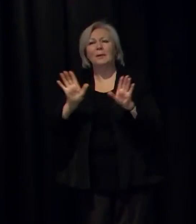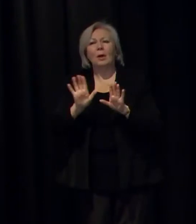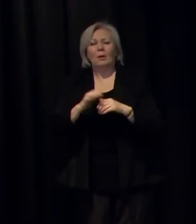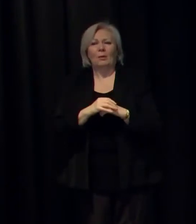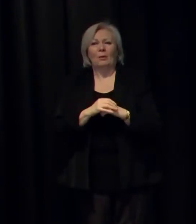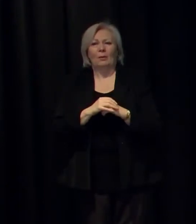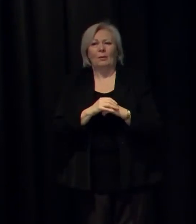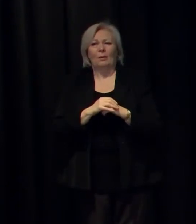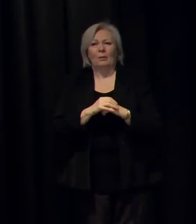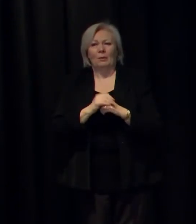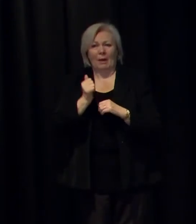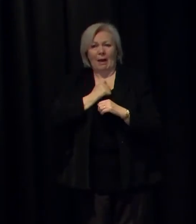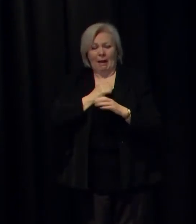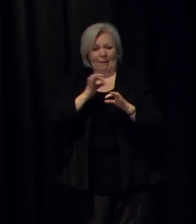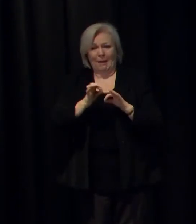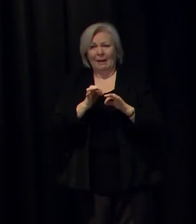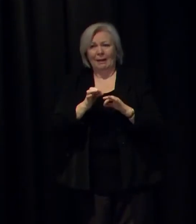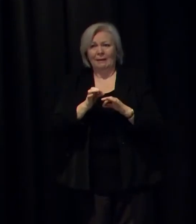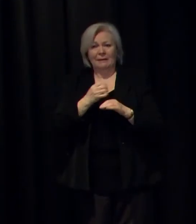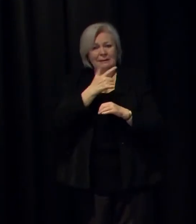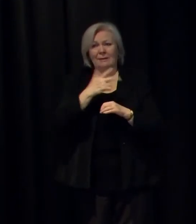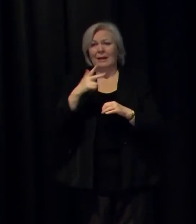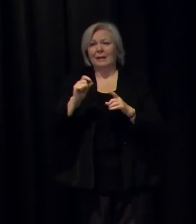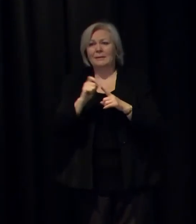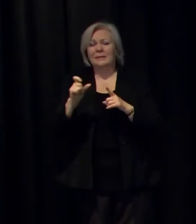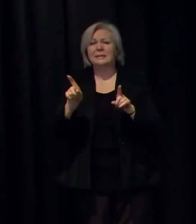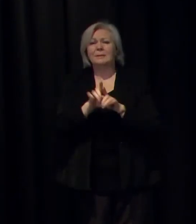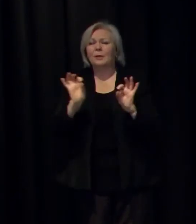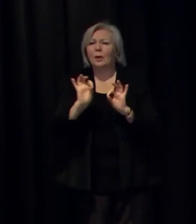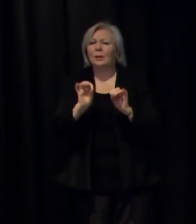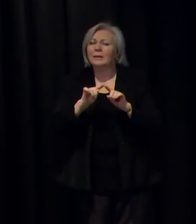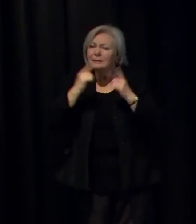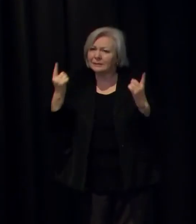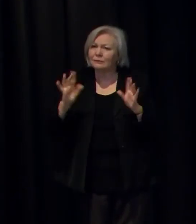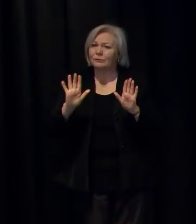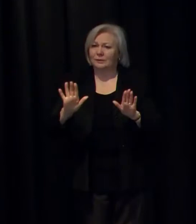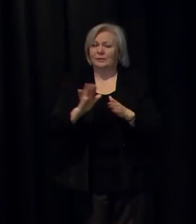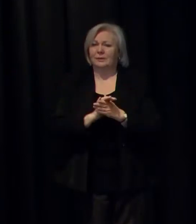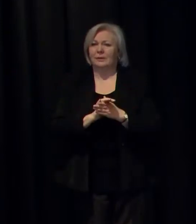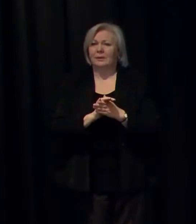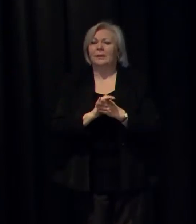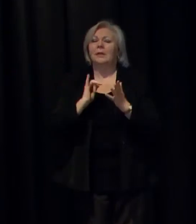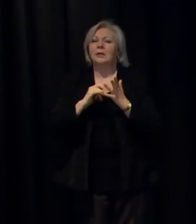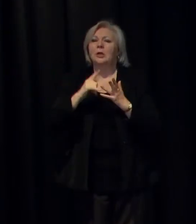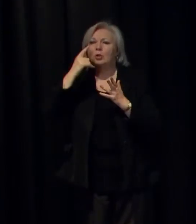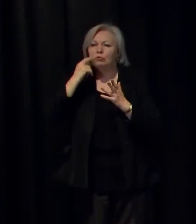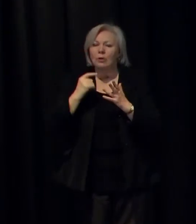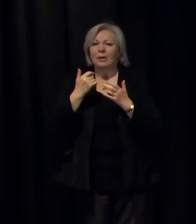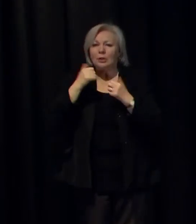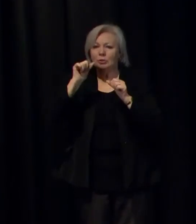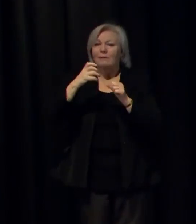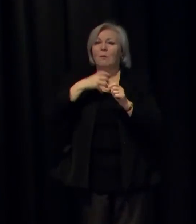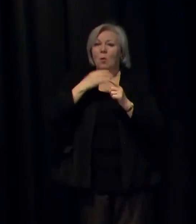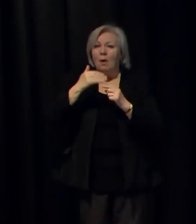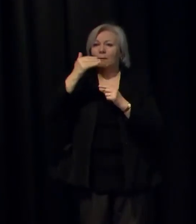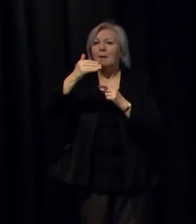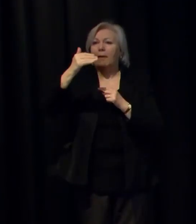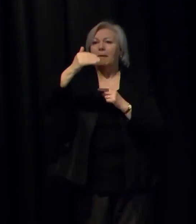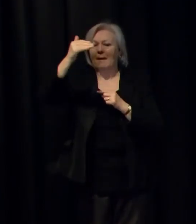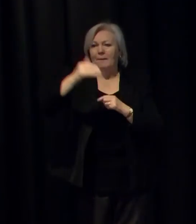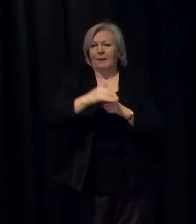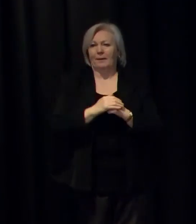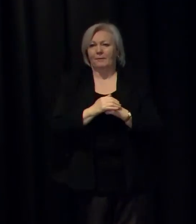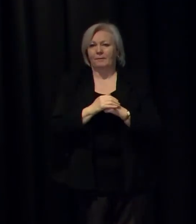national plan doesn't say that. So the key point here is to, where you can, go further. And sadly, that doesn't mean you can go